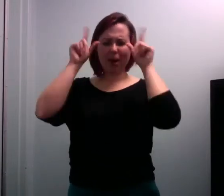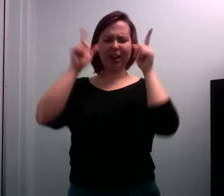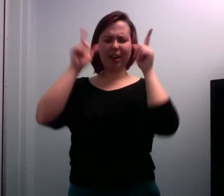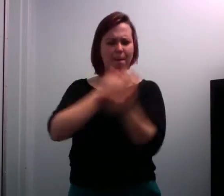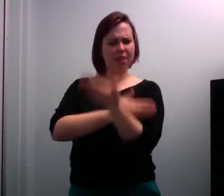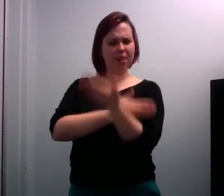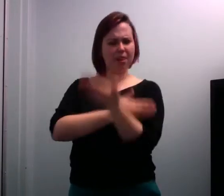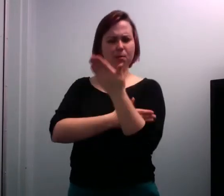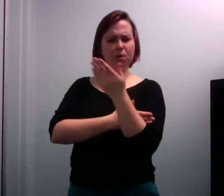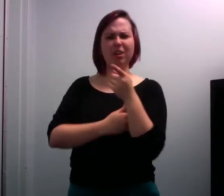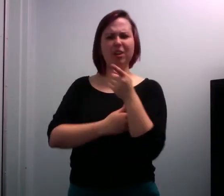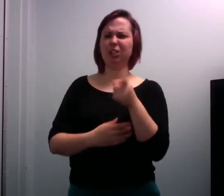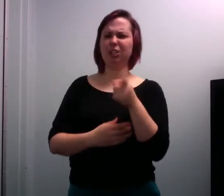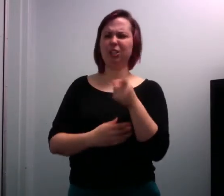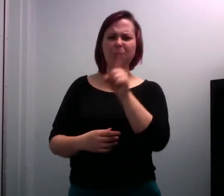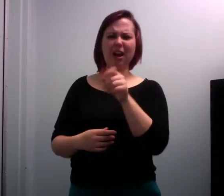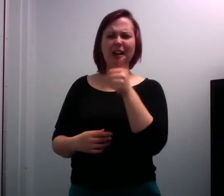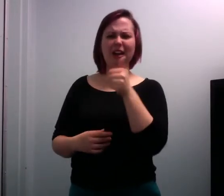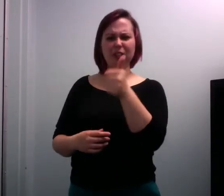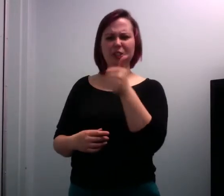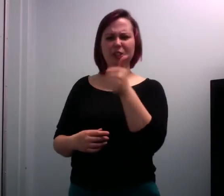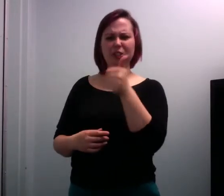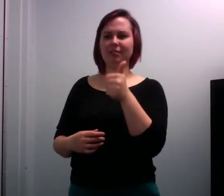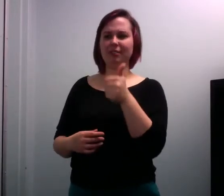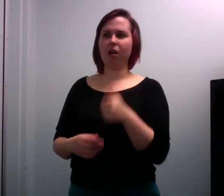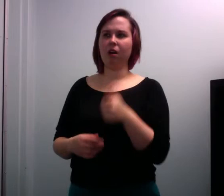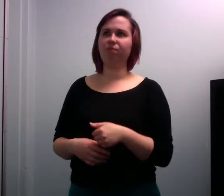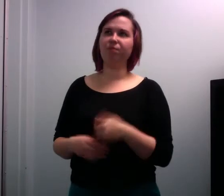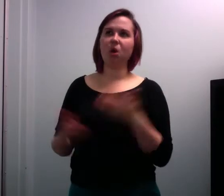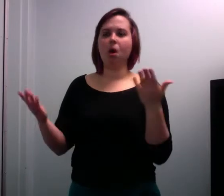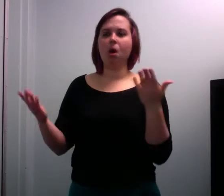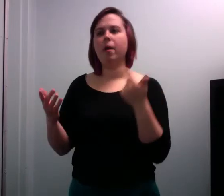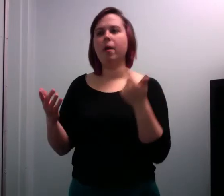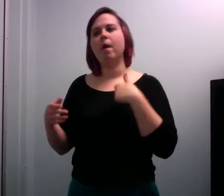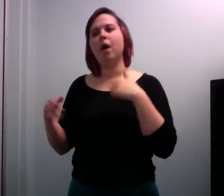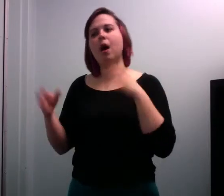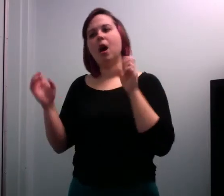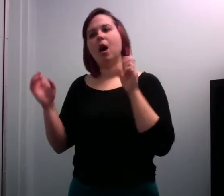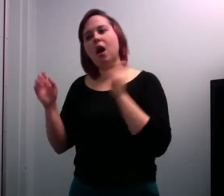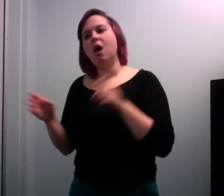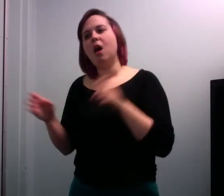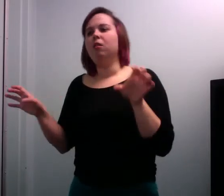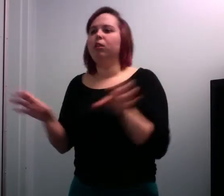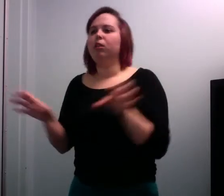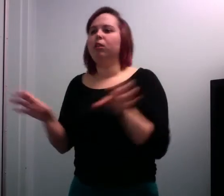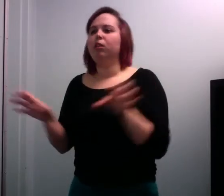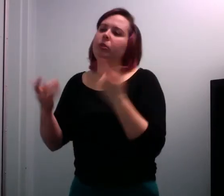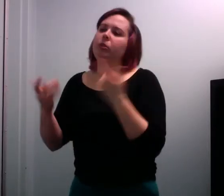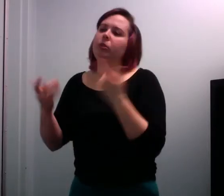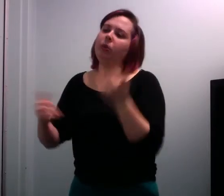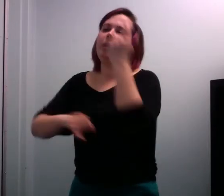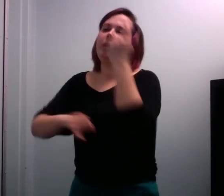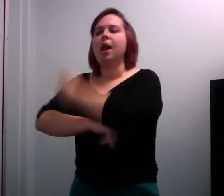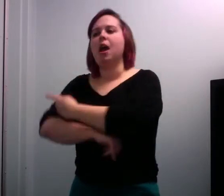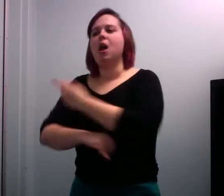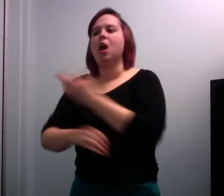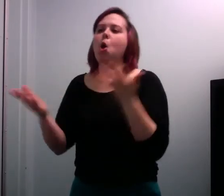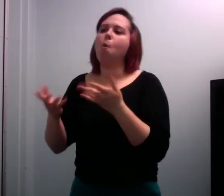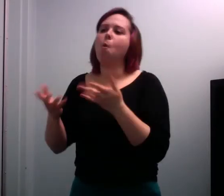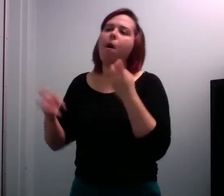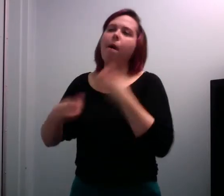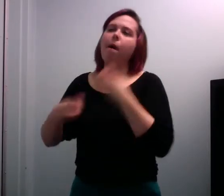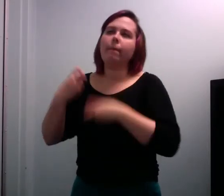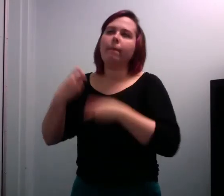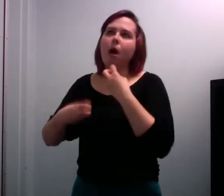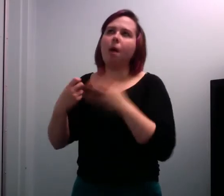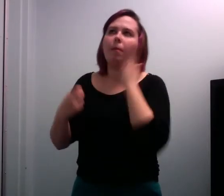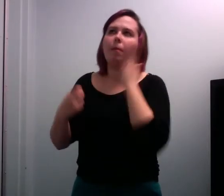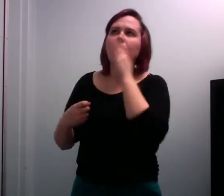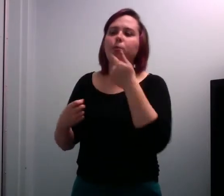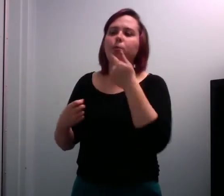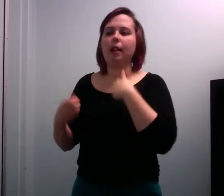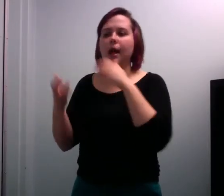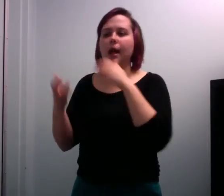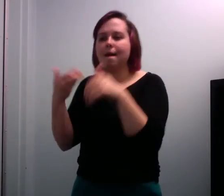today? What problems am I going to have to face? What's going to happen if I fail at the challenges facing